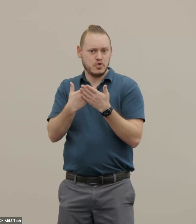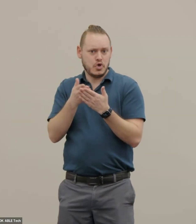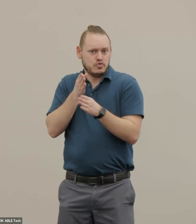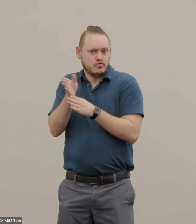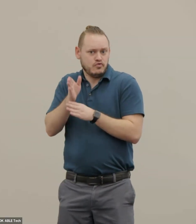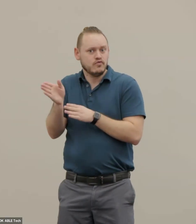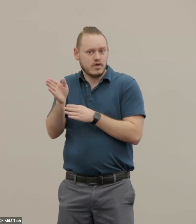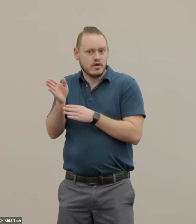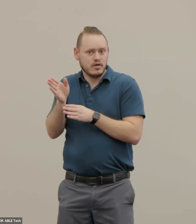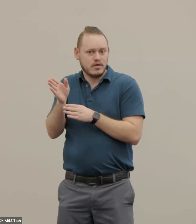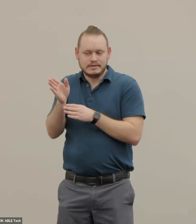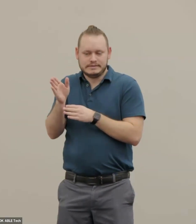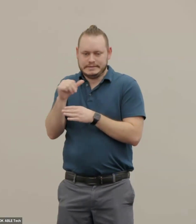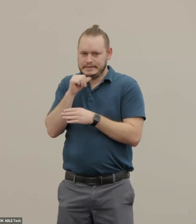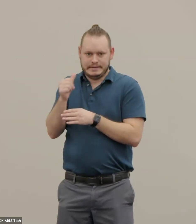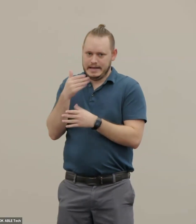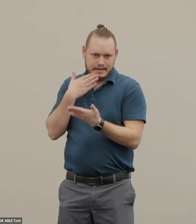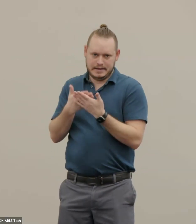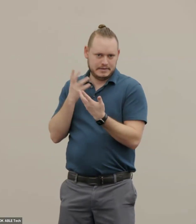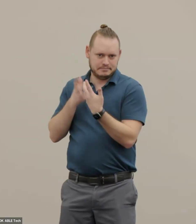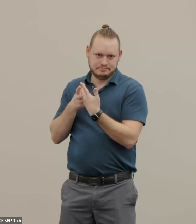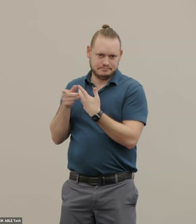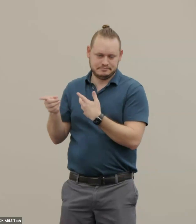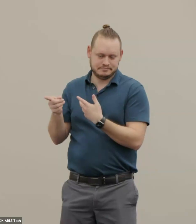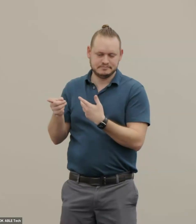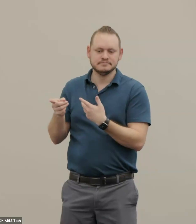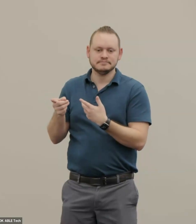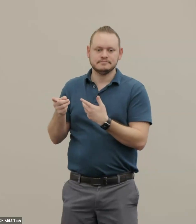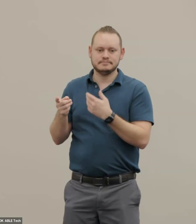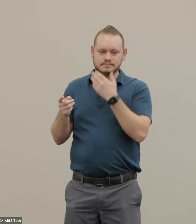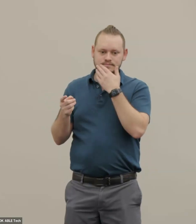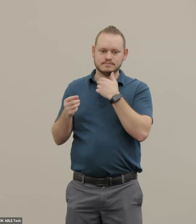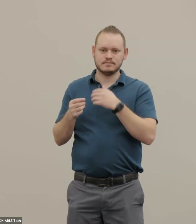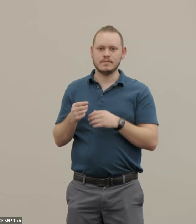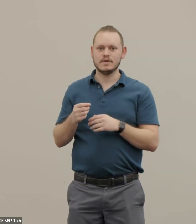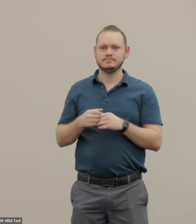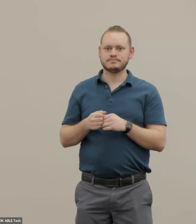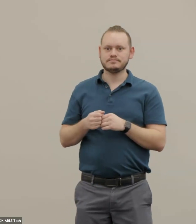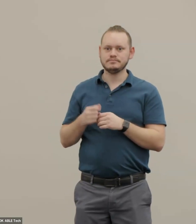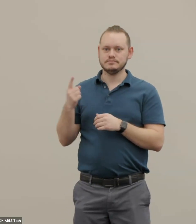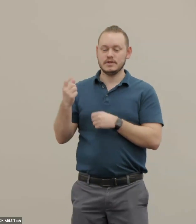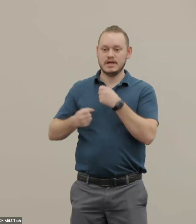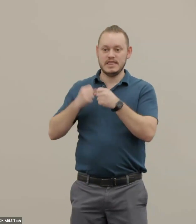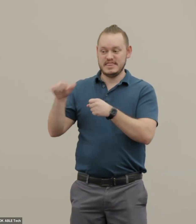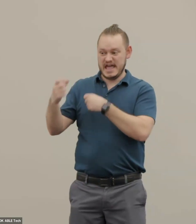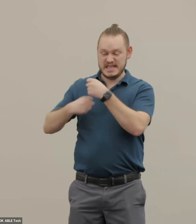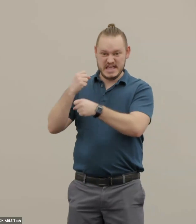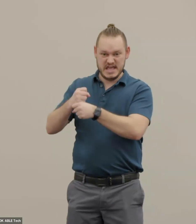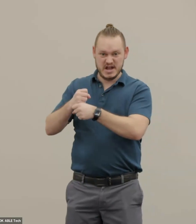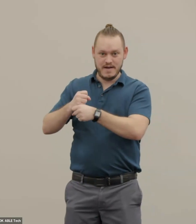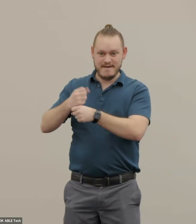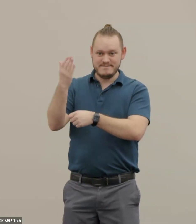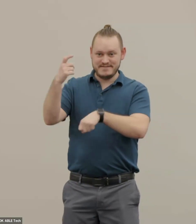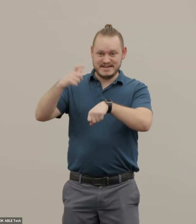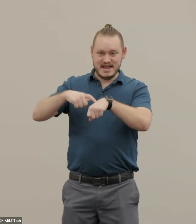career choice. It was not. In a year of employment, we did not get paid on payday 15